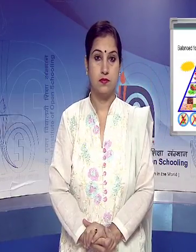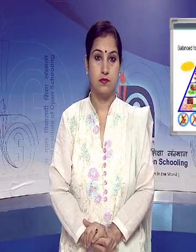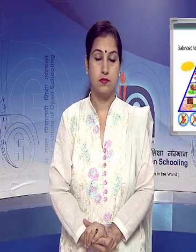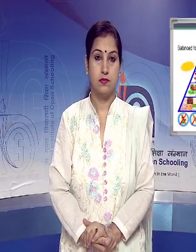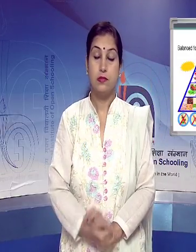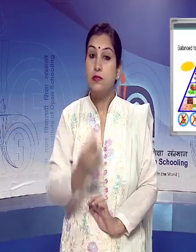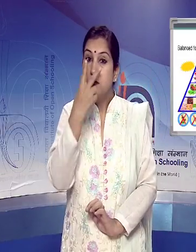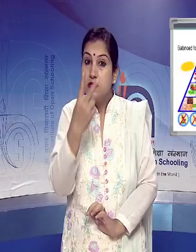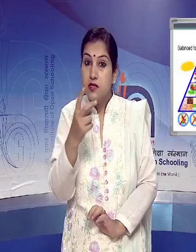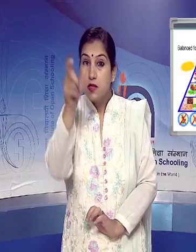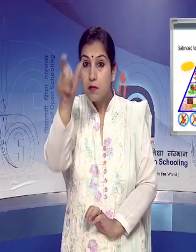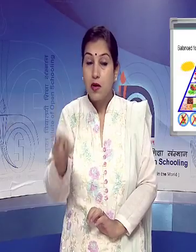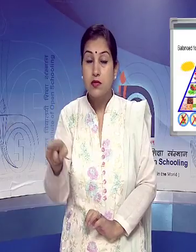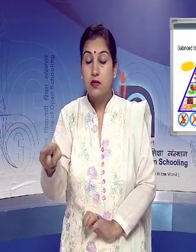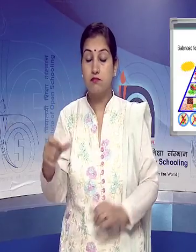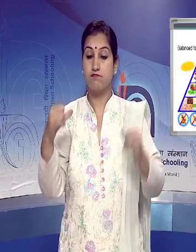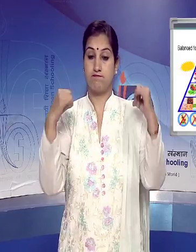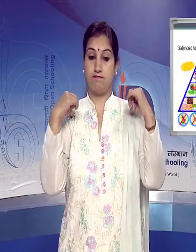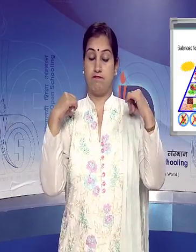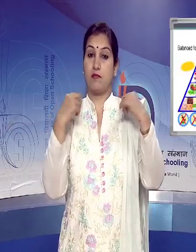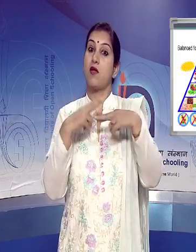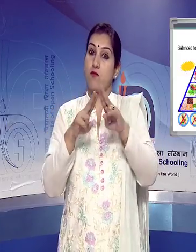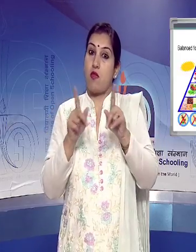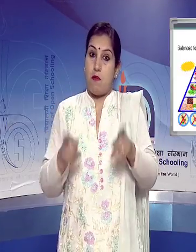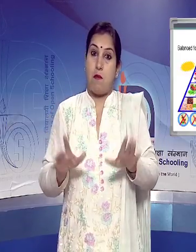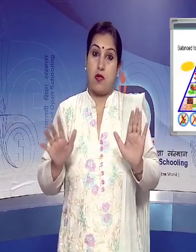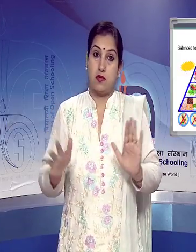See that the patient takes adequate rest.